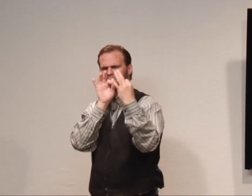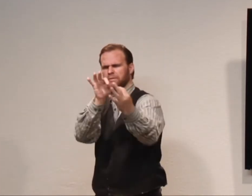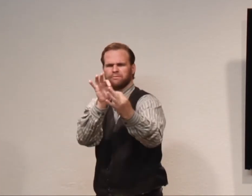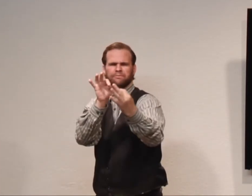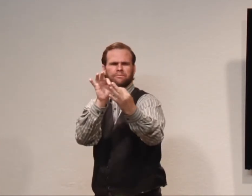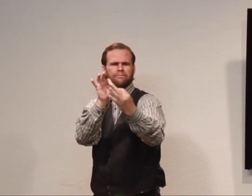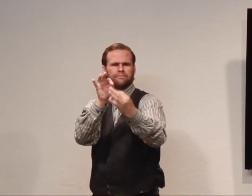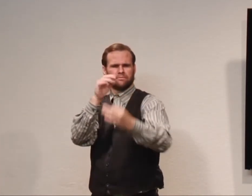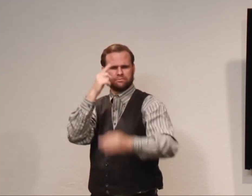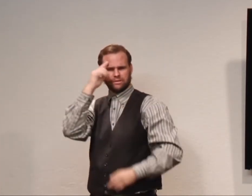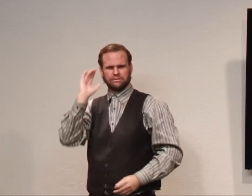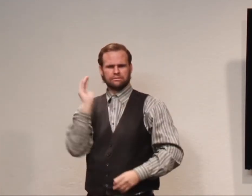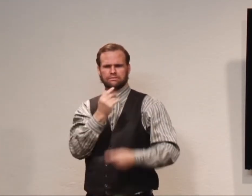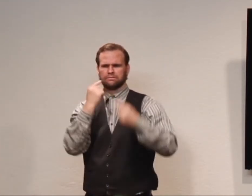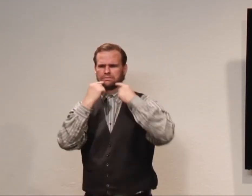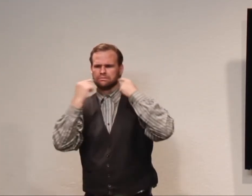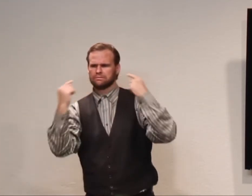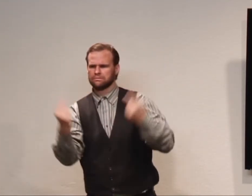sins.